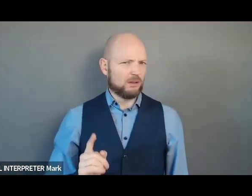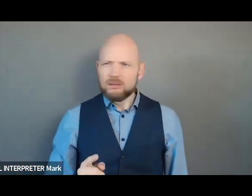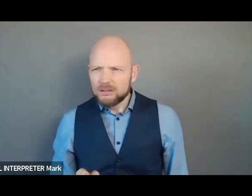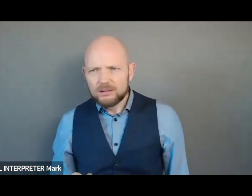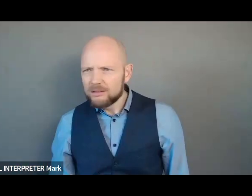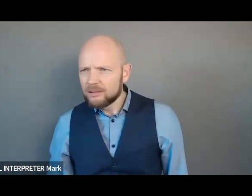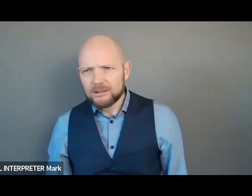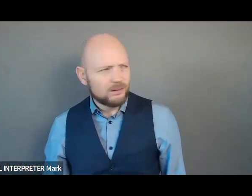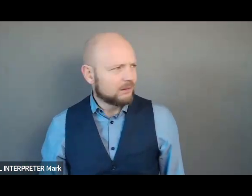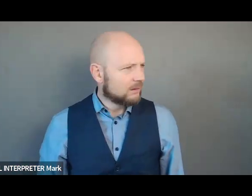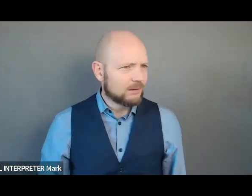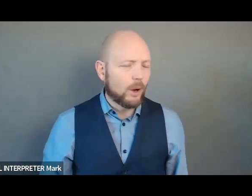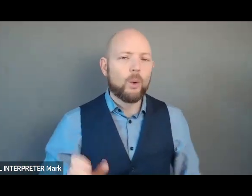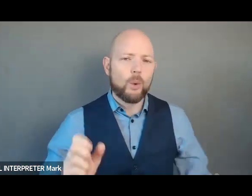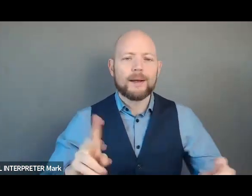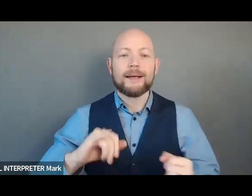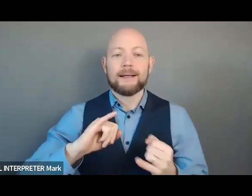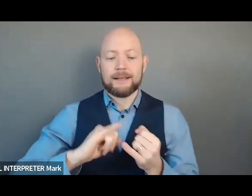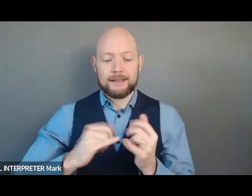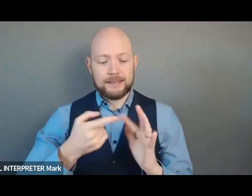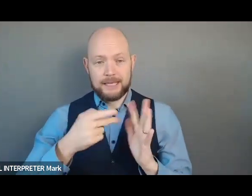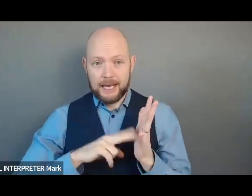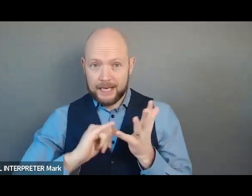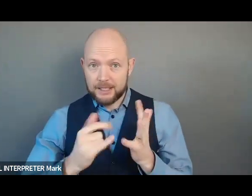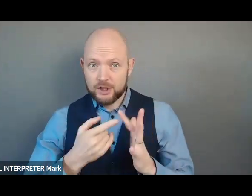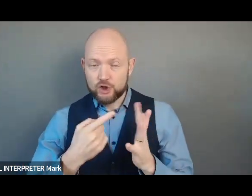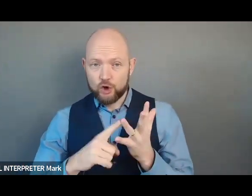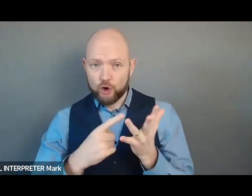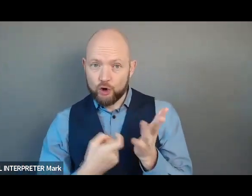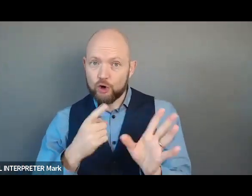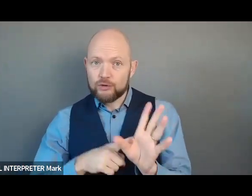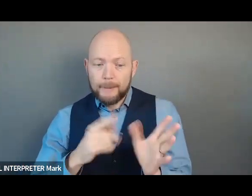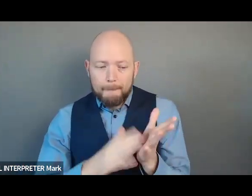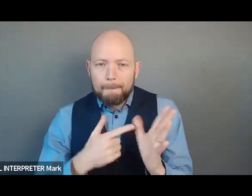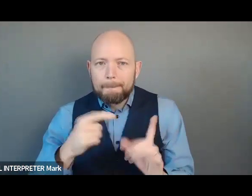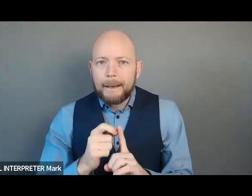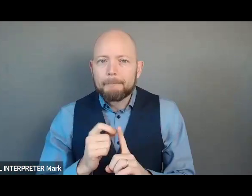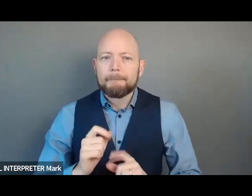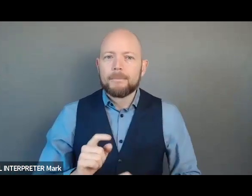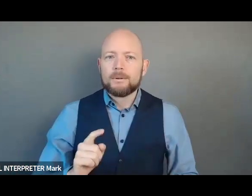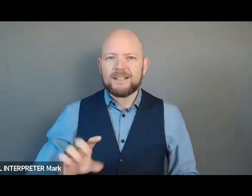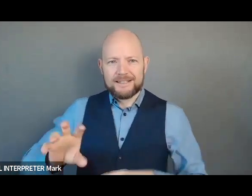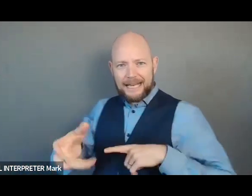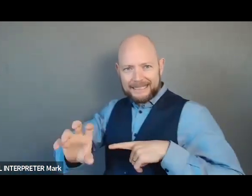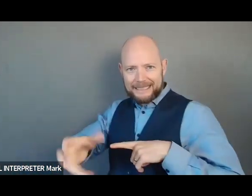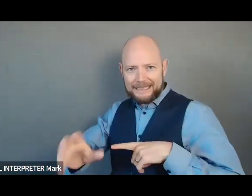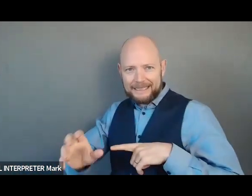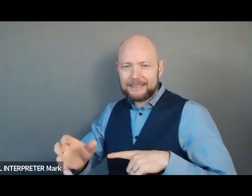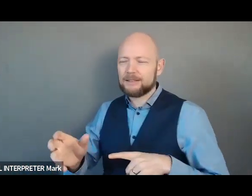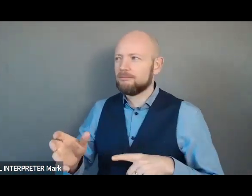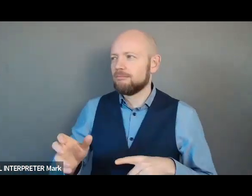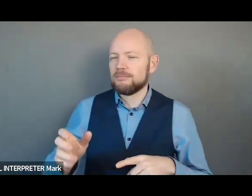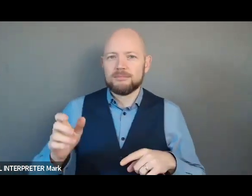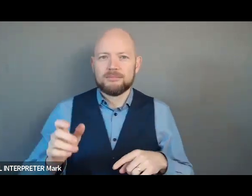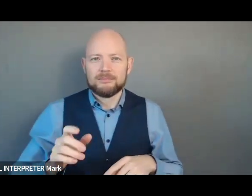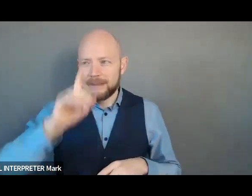heads. So basically, it's a map of your setting with often infographics or